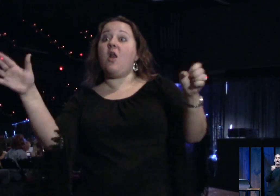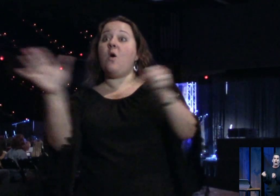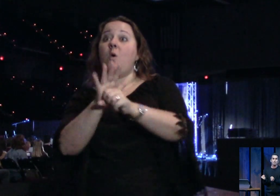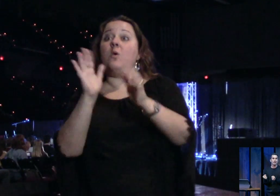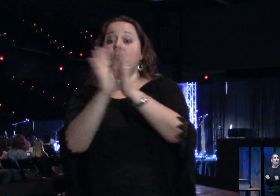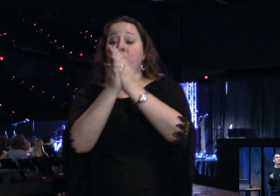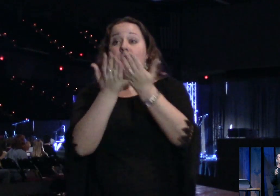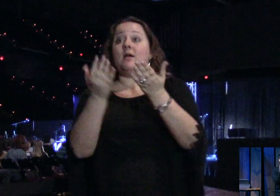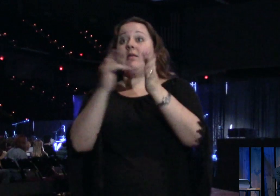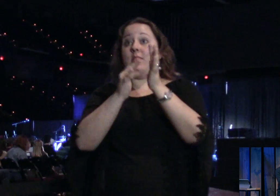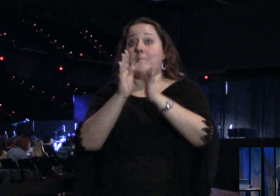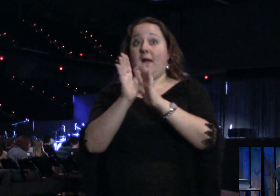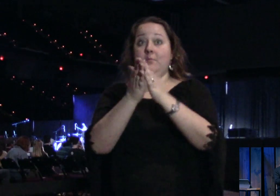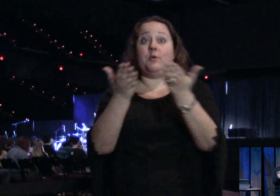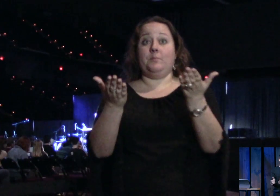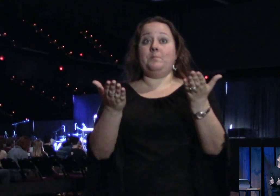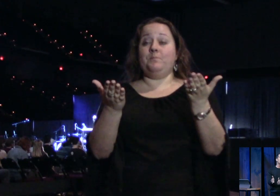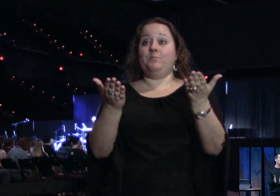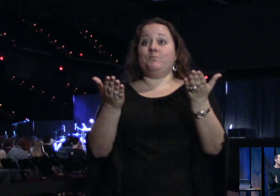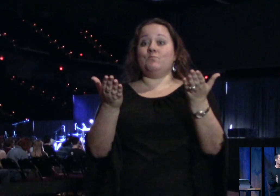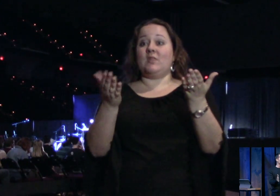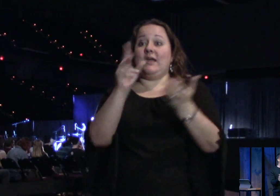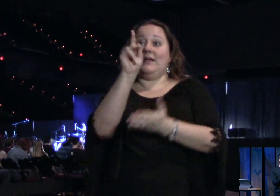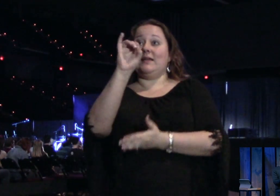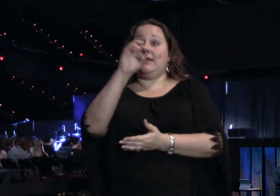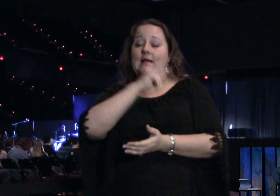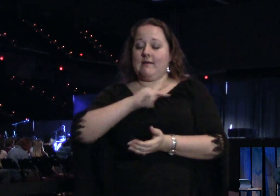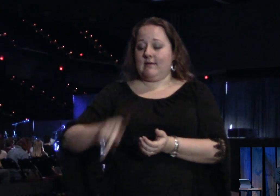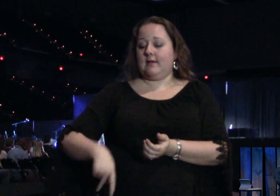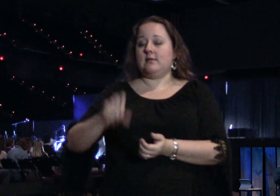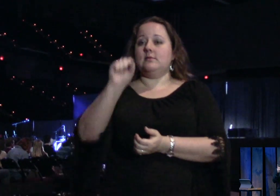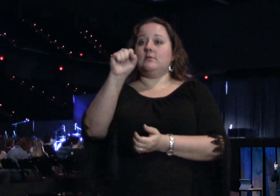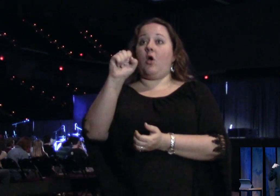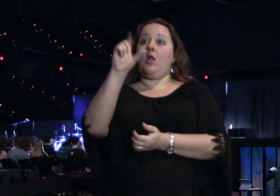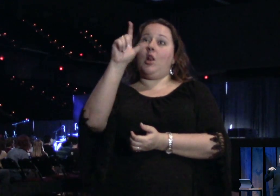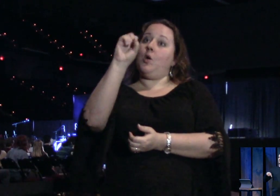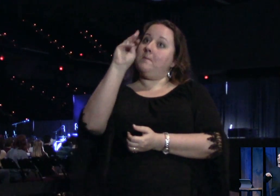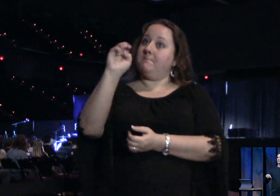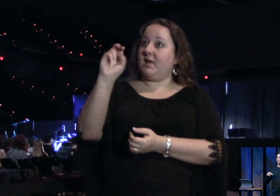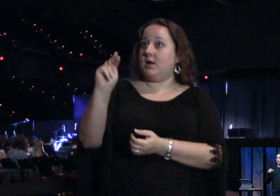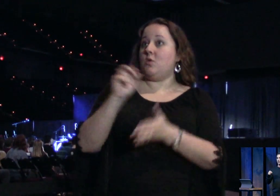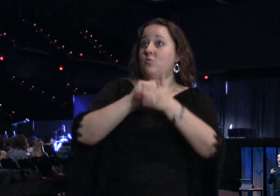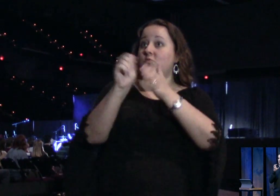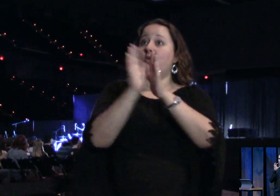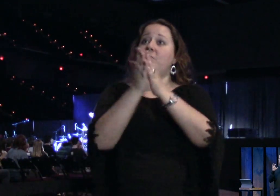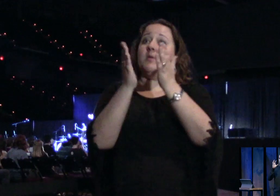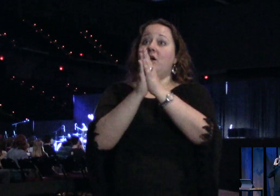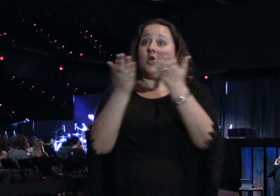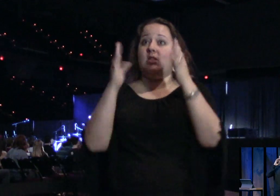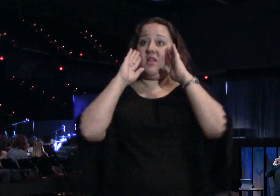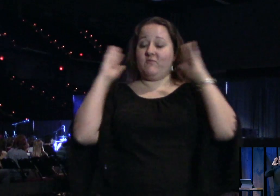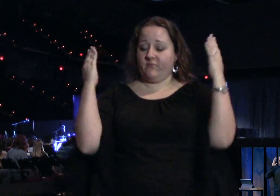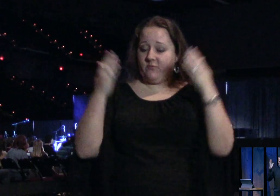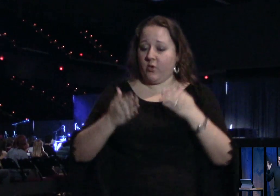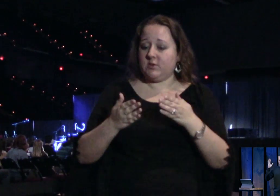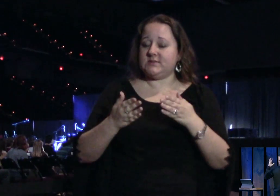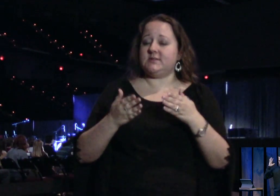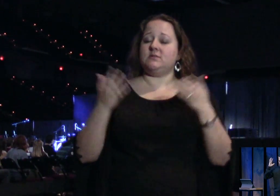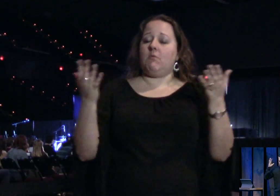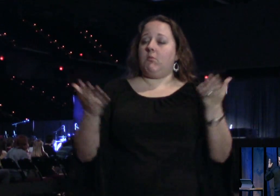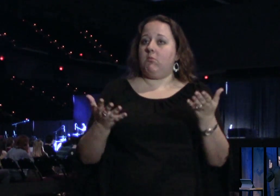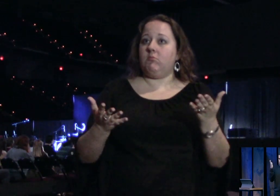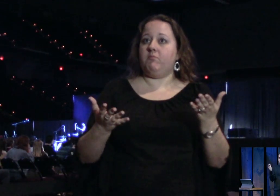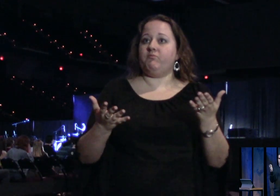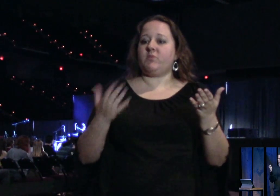the topic of an entire book in the Bible. A guy named King Solomon wrote a book that